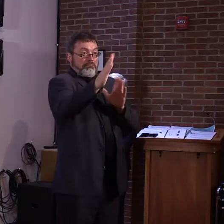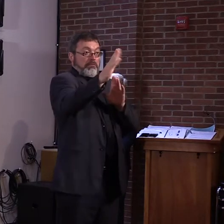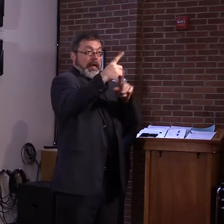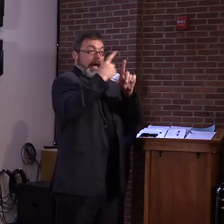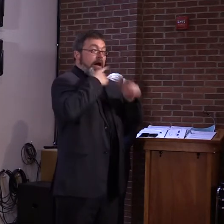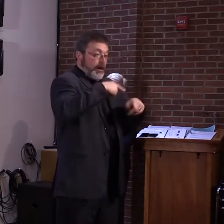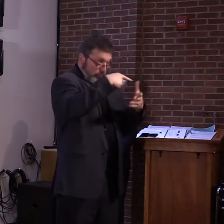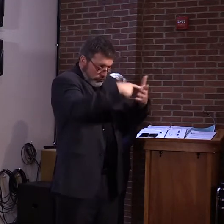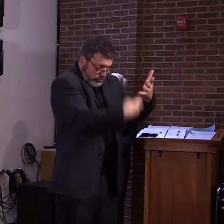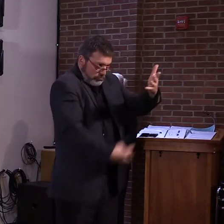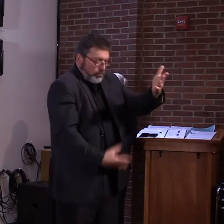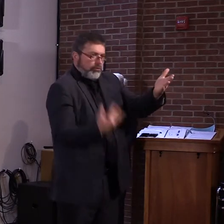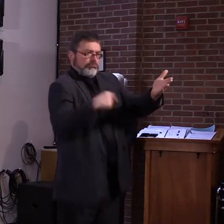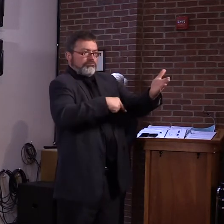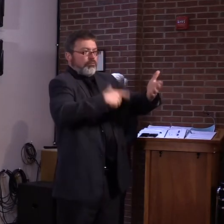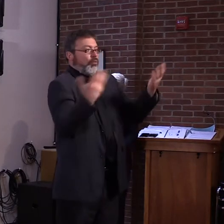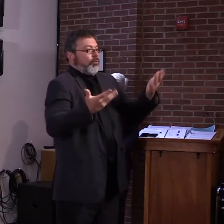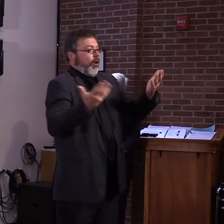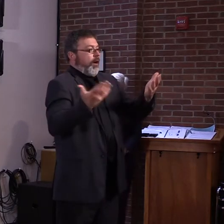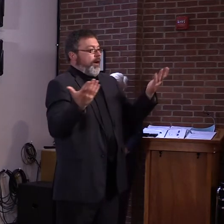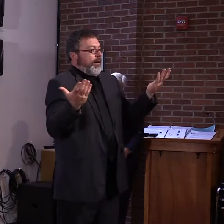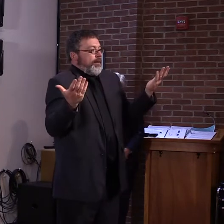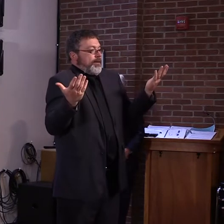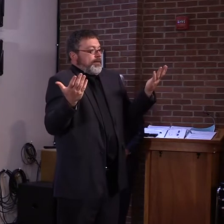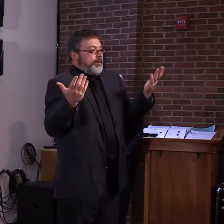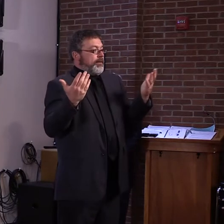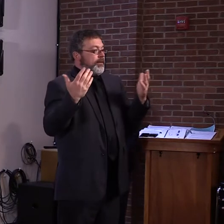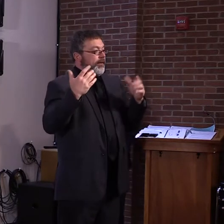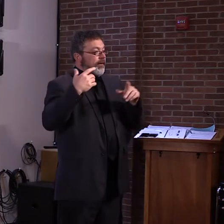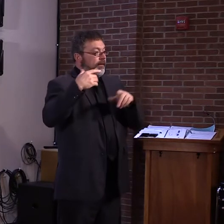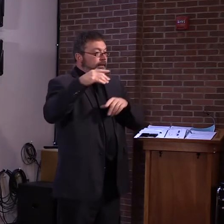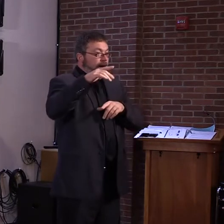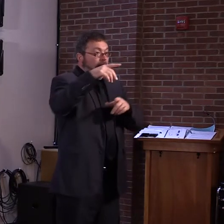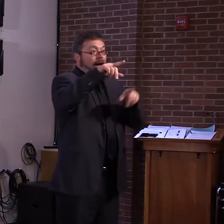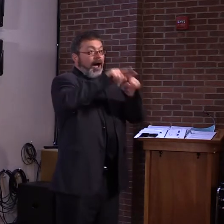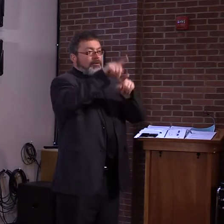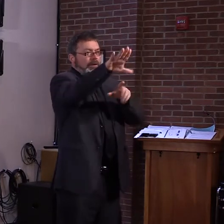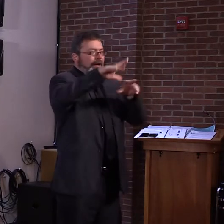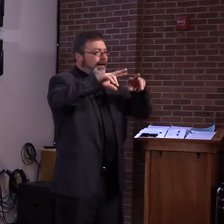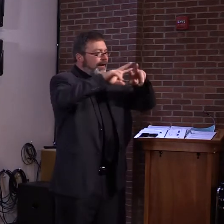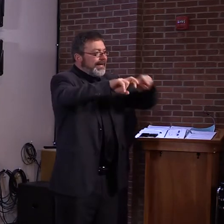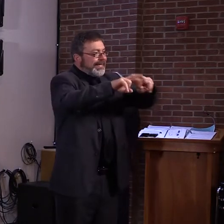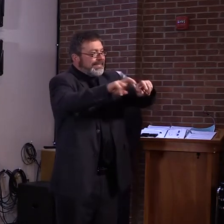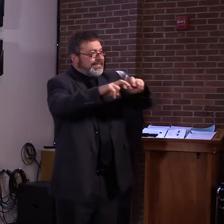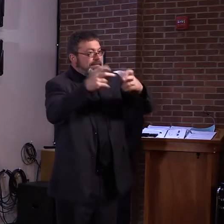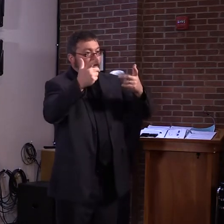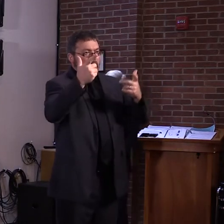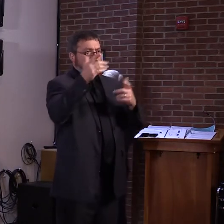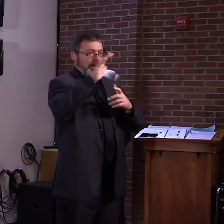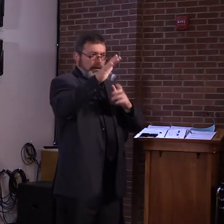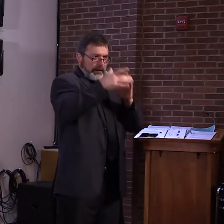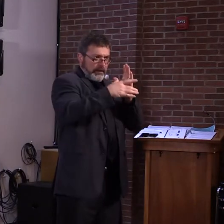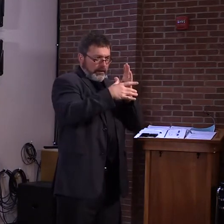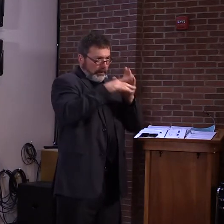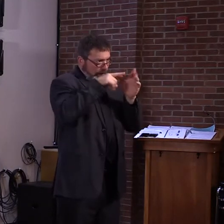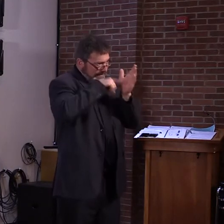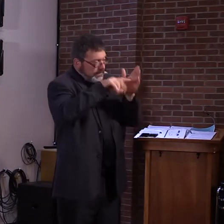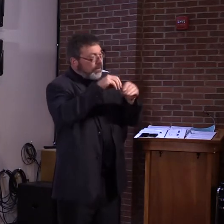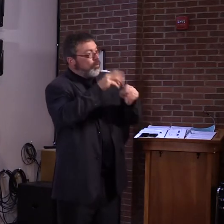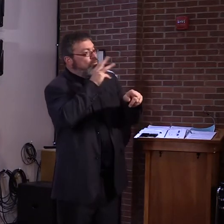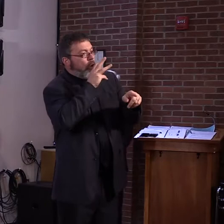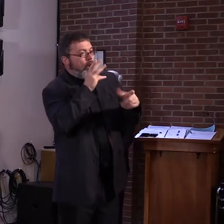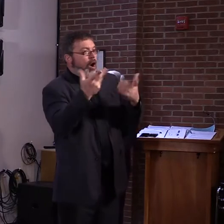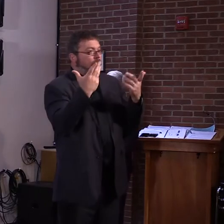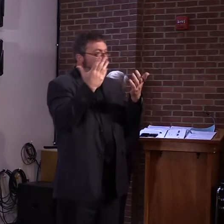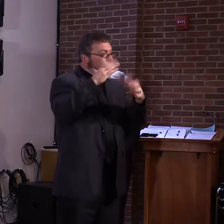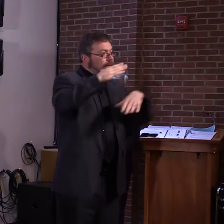of the HVAC, some of the water issues and so forth, probably the maintenance staff would be better